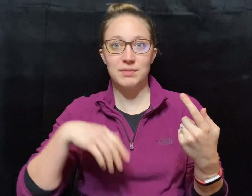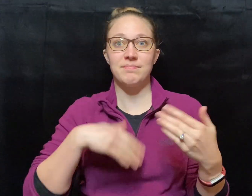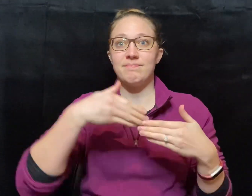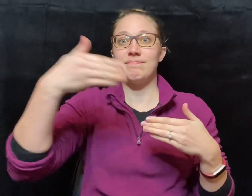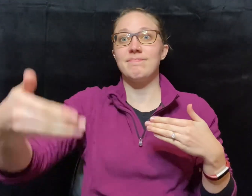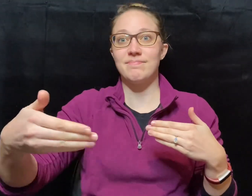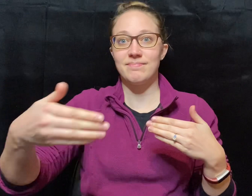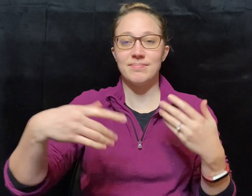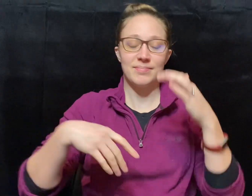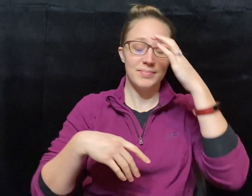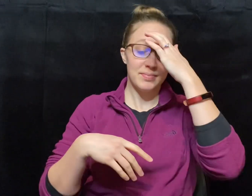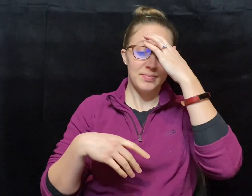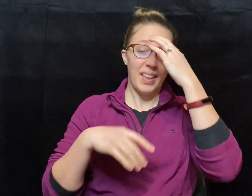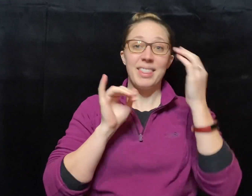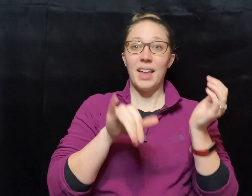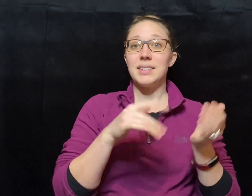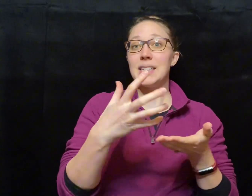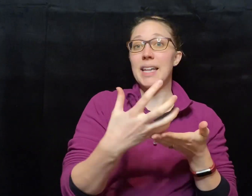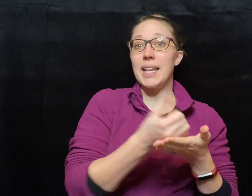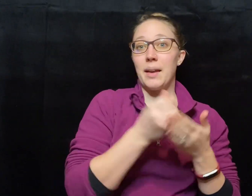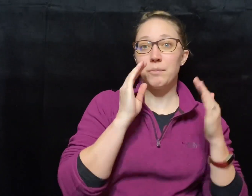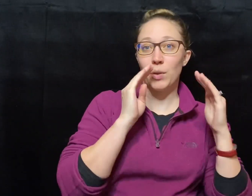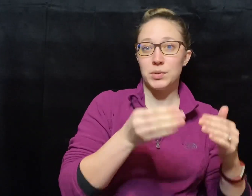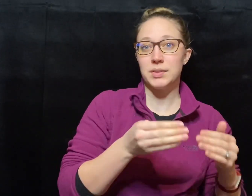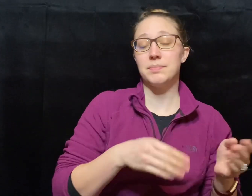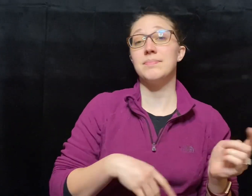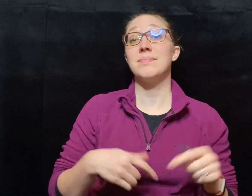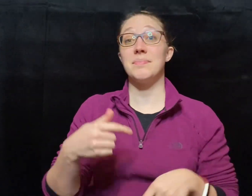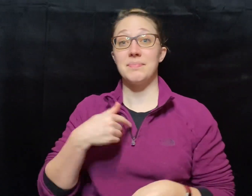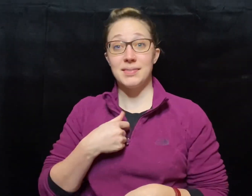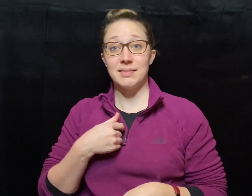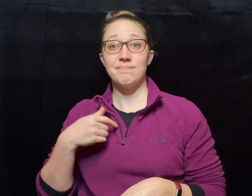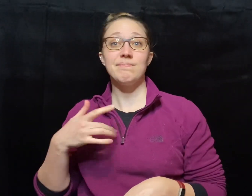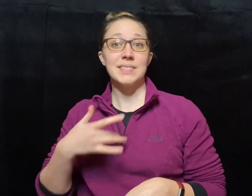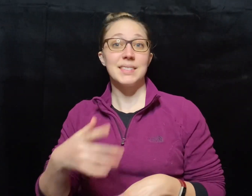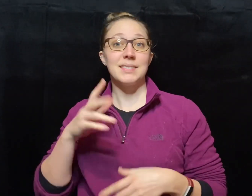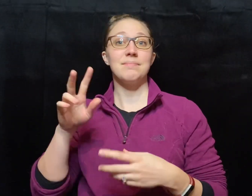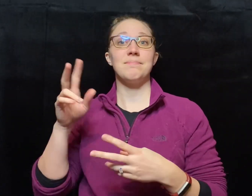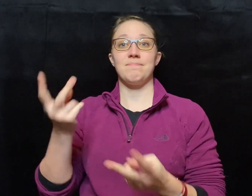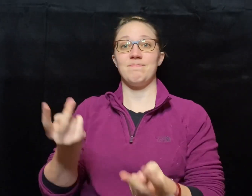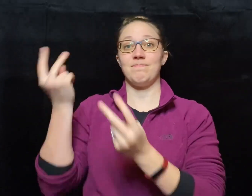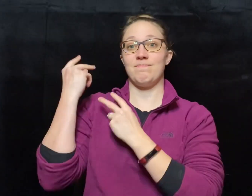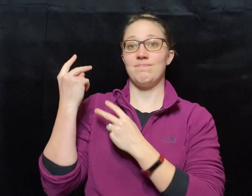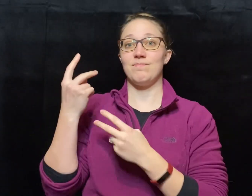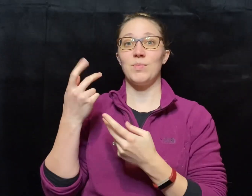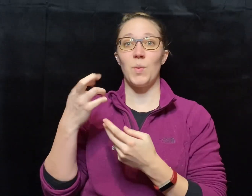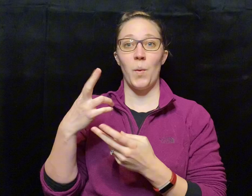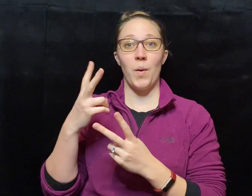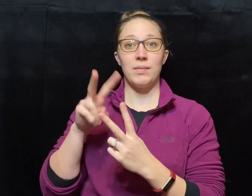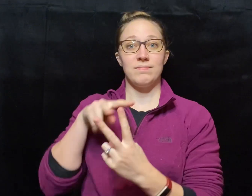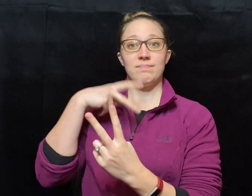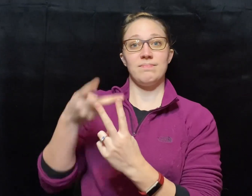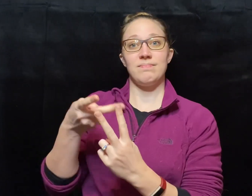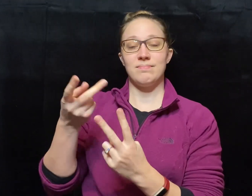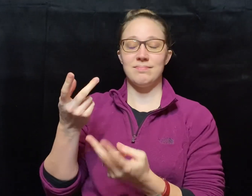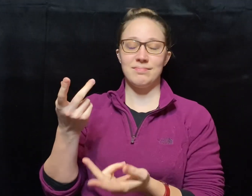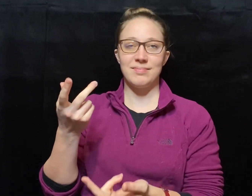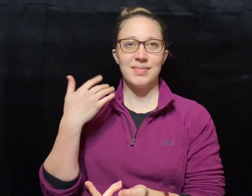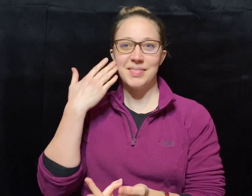April 1st for the next spending. So that is the income driven. And